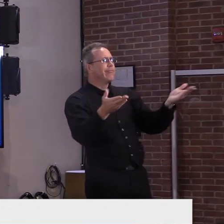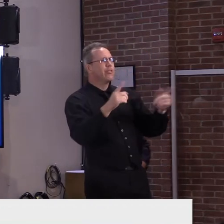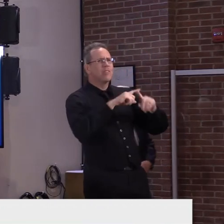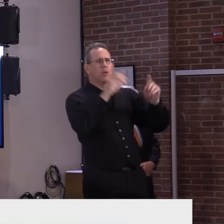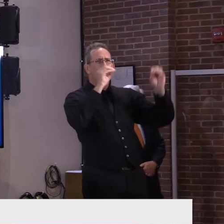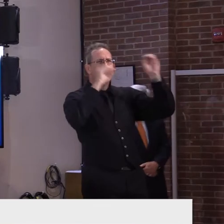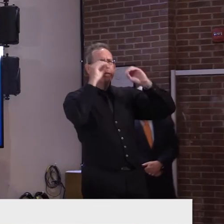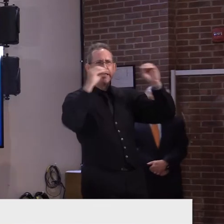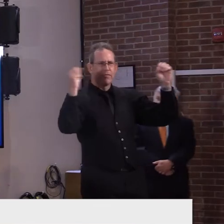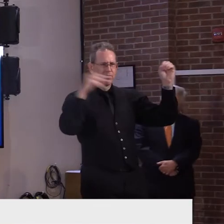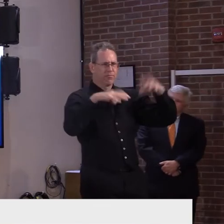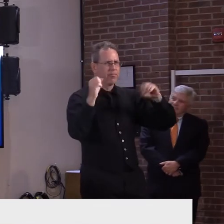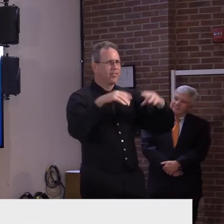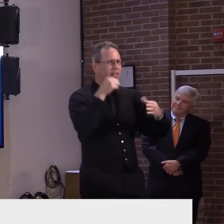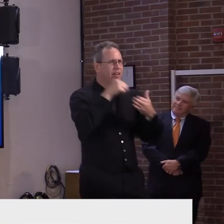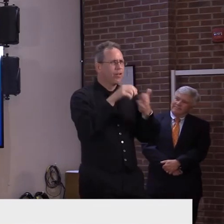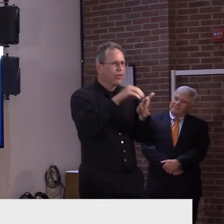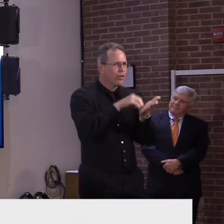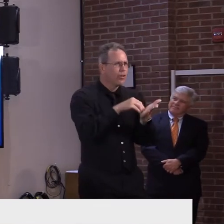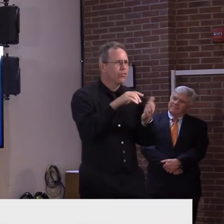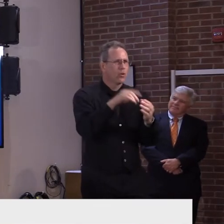Sure, thanks for that question.